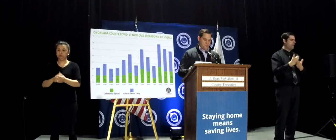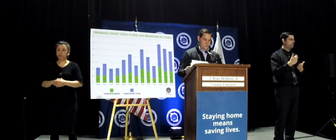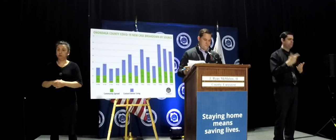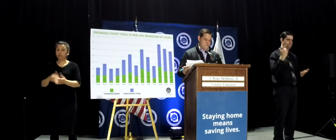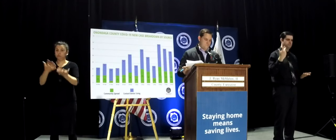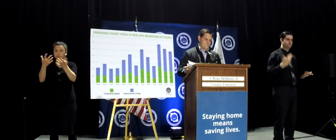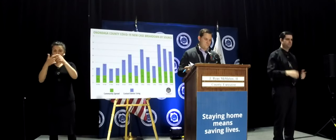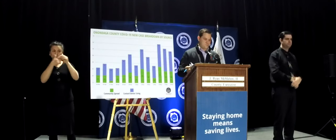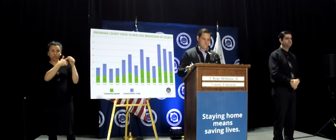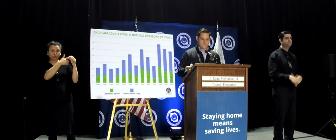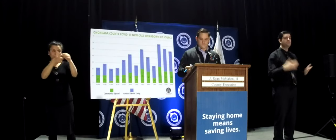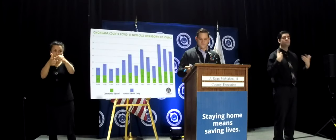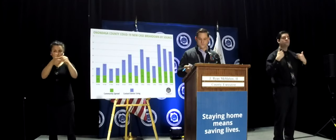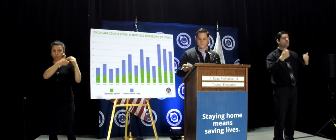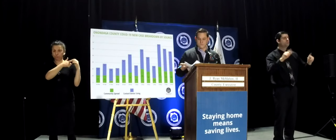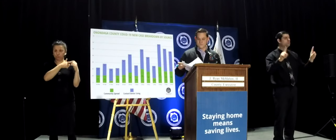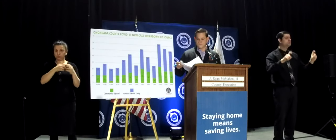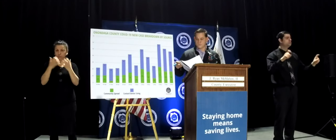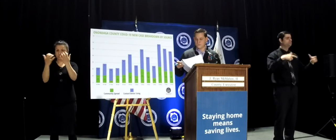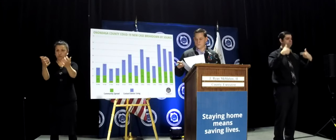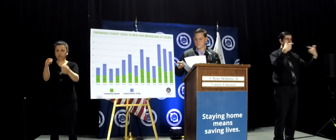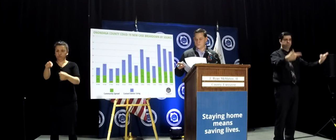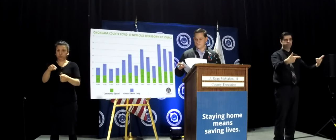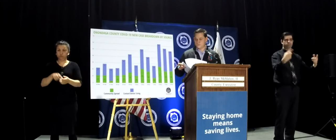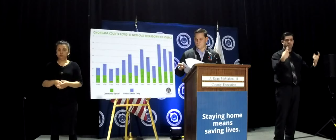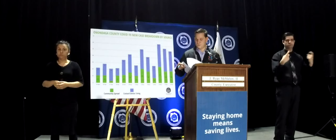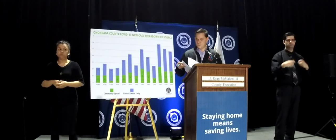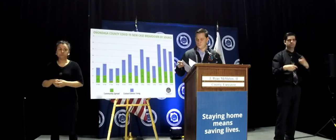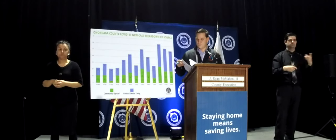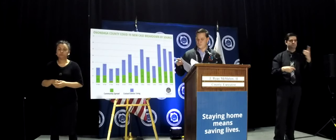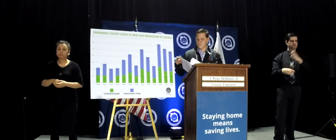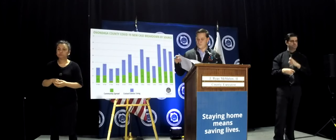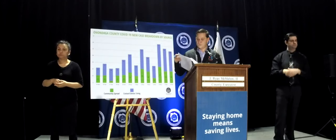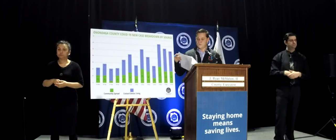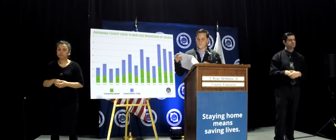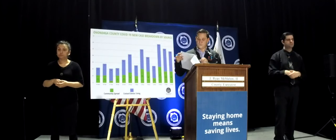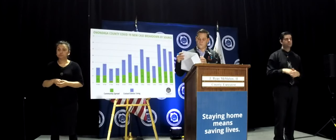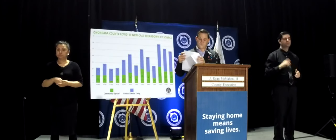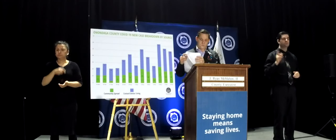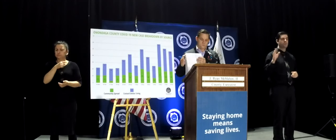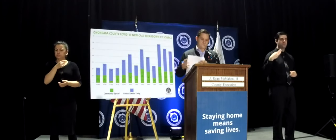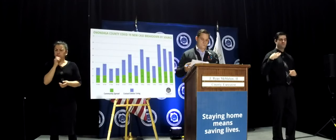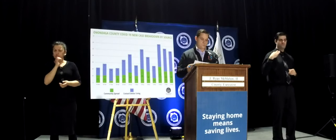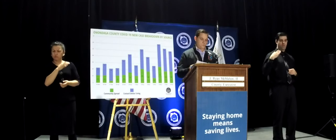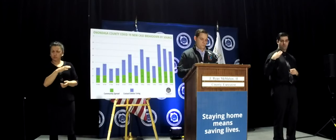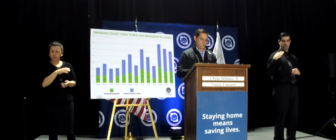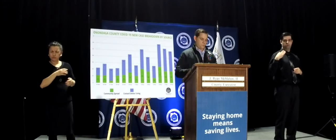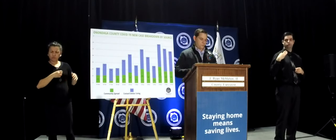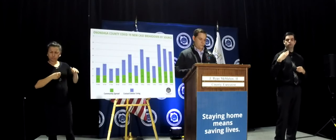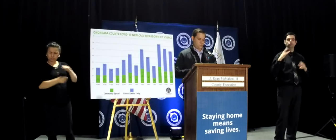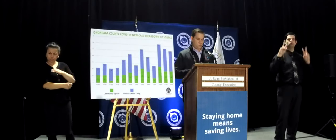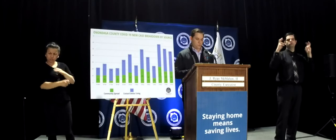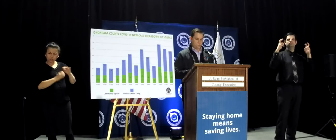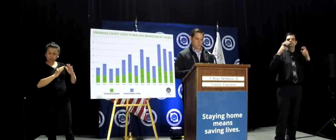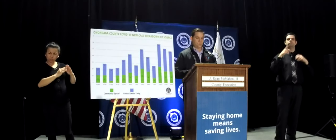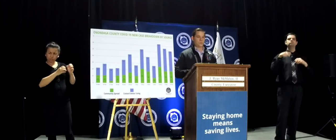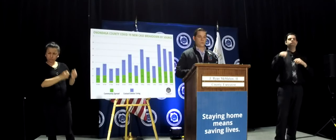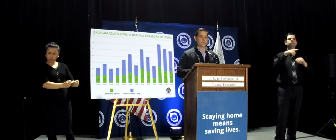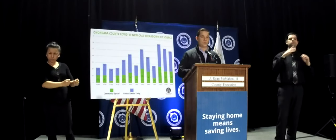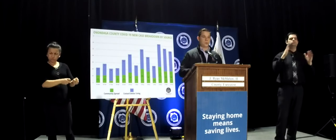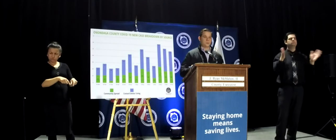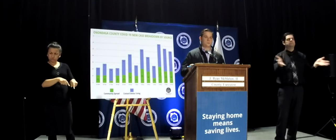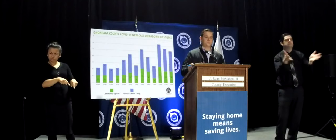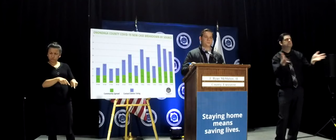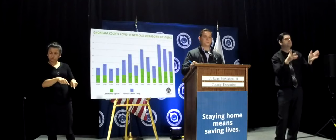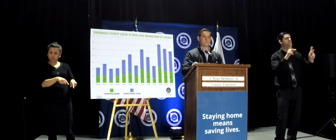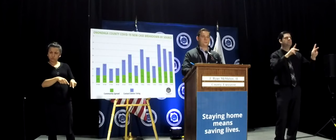Questions? The whole point of your voluntary shelter in place was to educate people that they need to better plan their trips out.